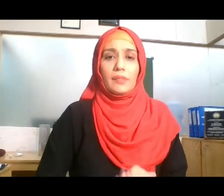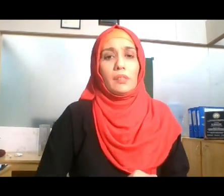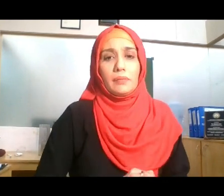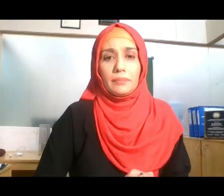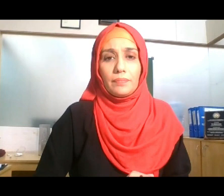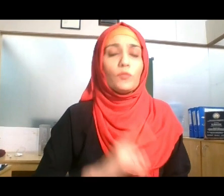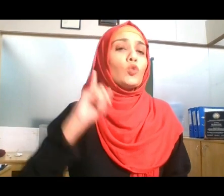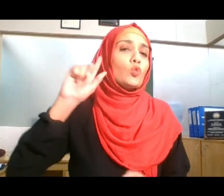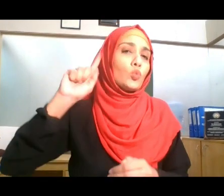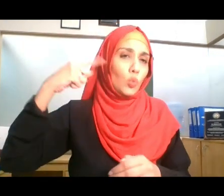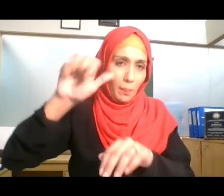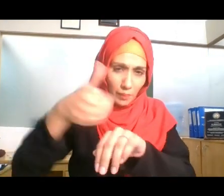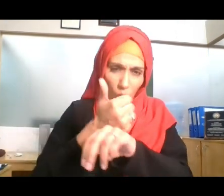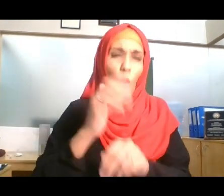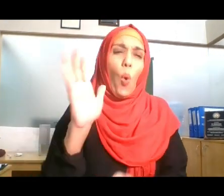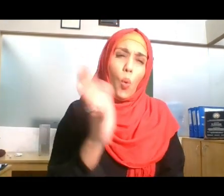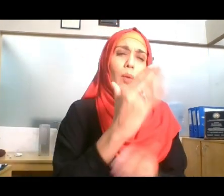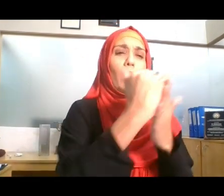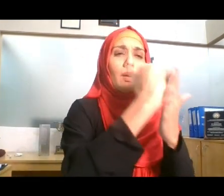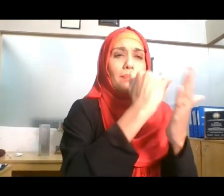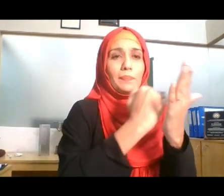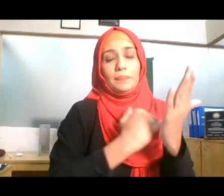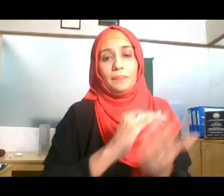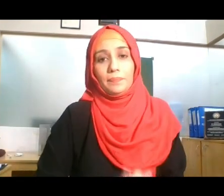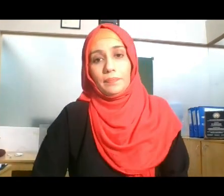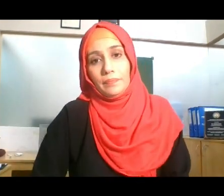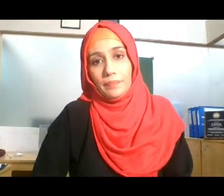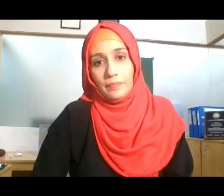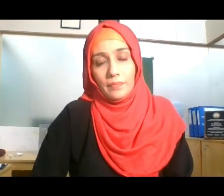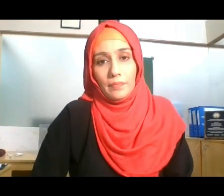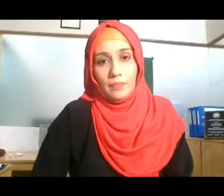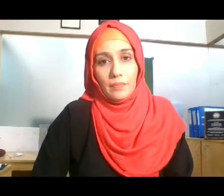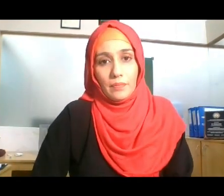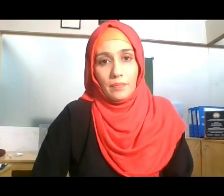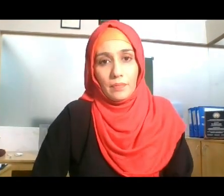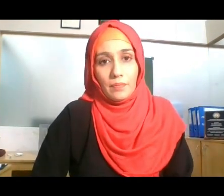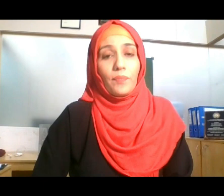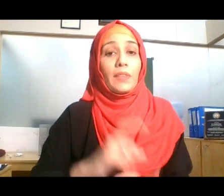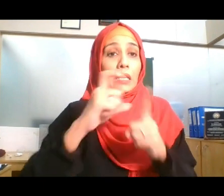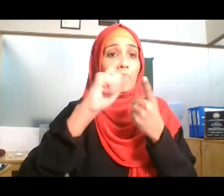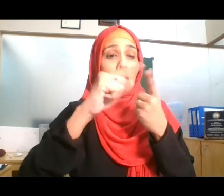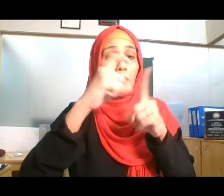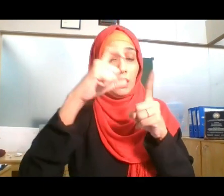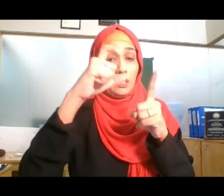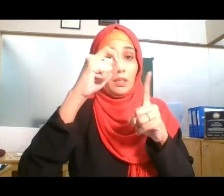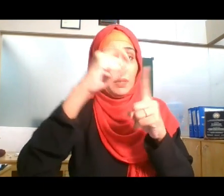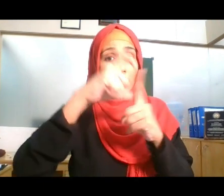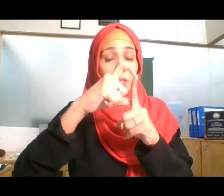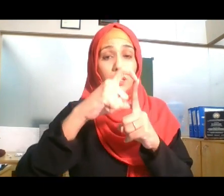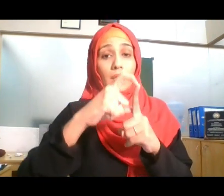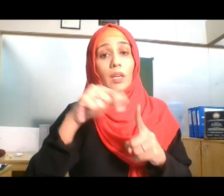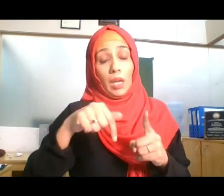employment, like I said, so all of these things. So government of Sindh and the DEPD has been very